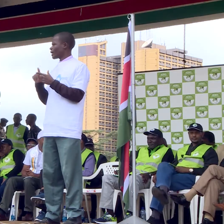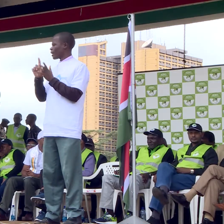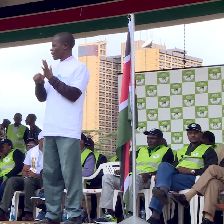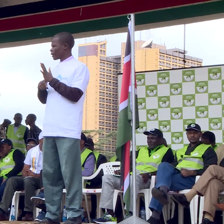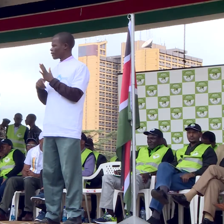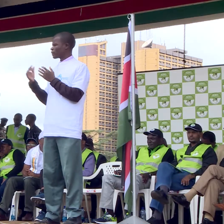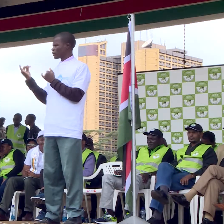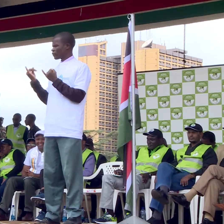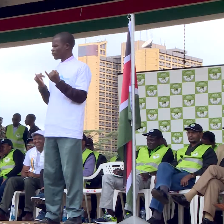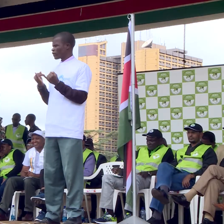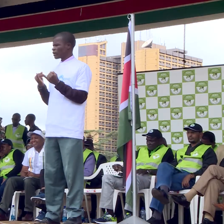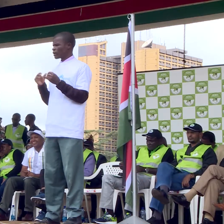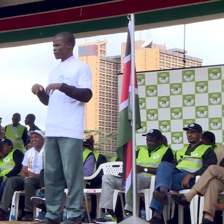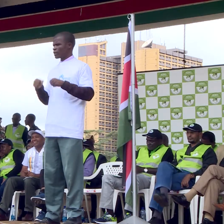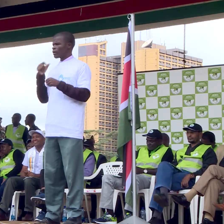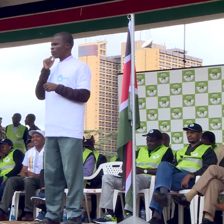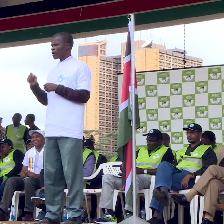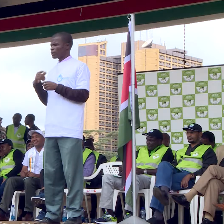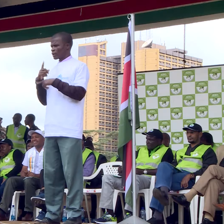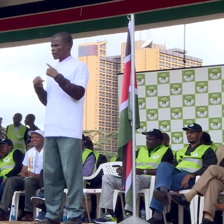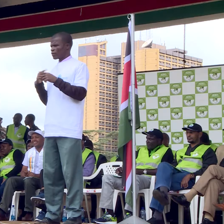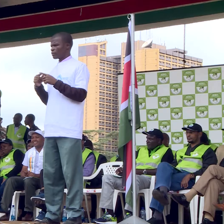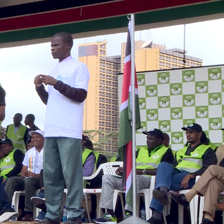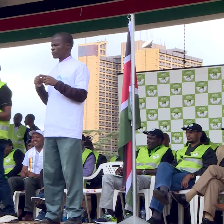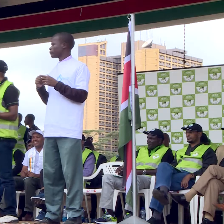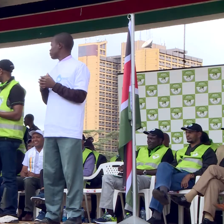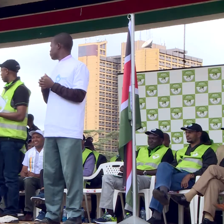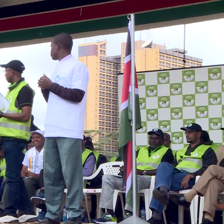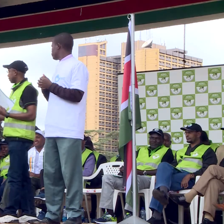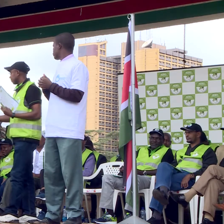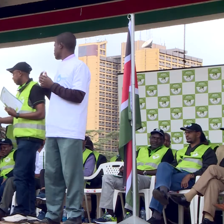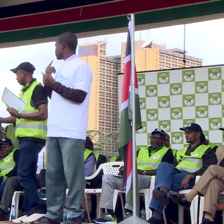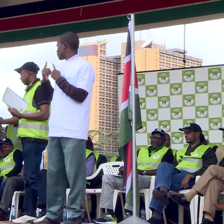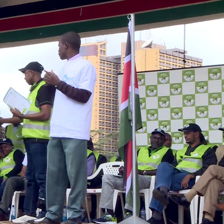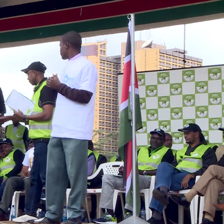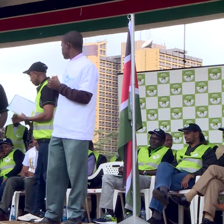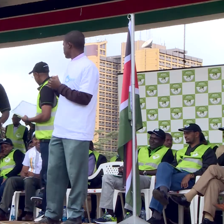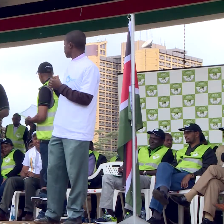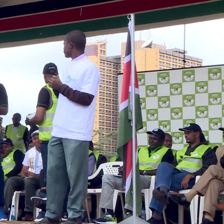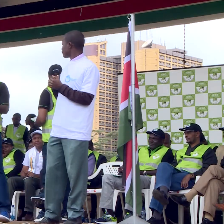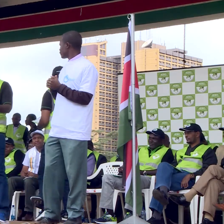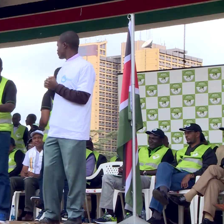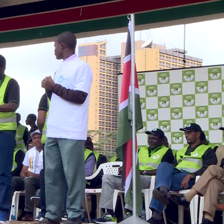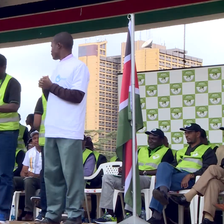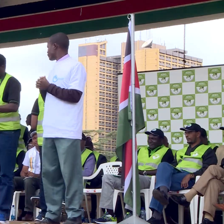we'll invite the chairman to come and address us. Karibu, Mr. Mele. Thank